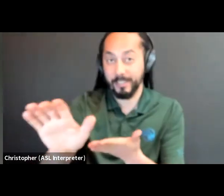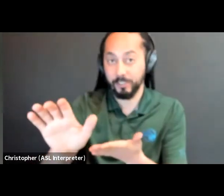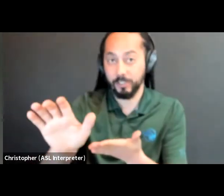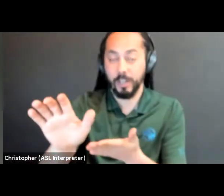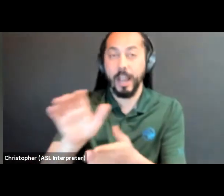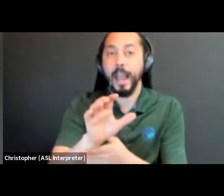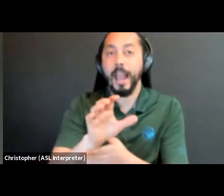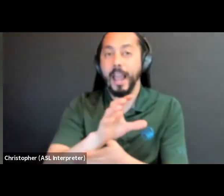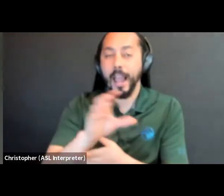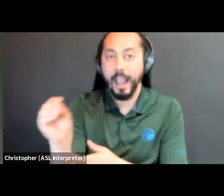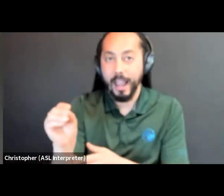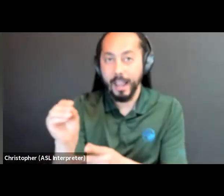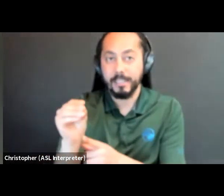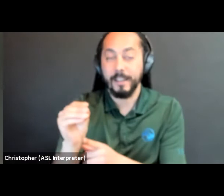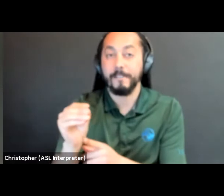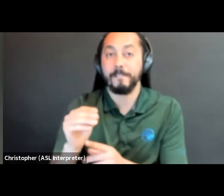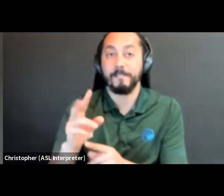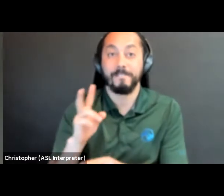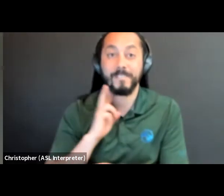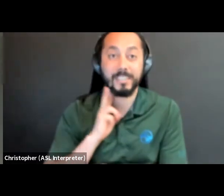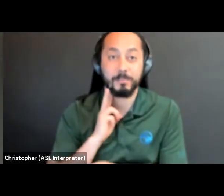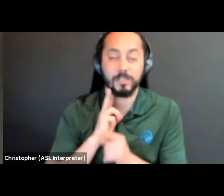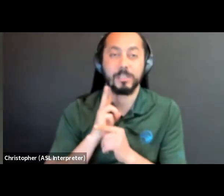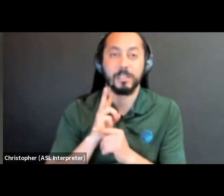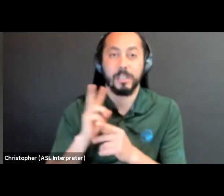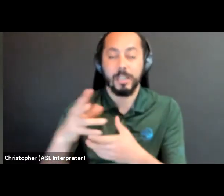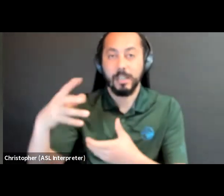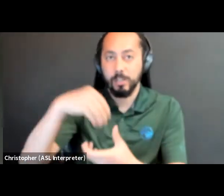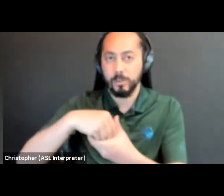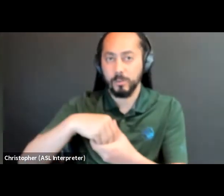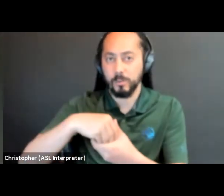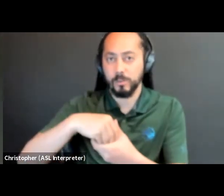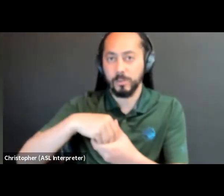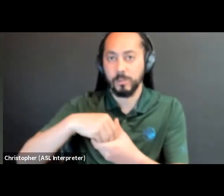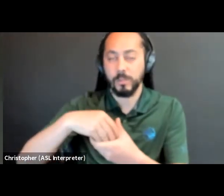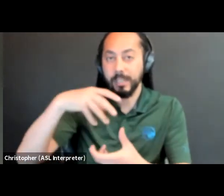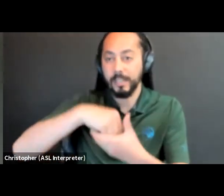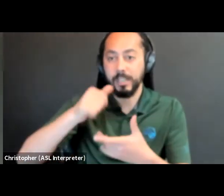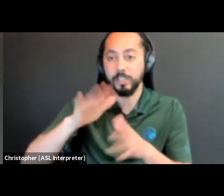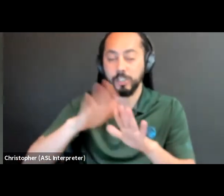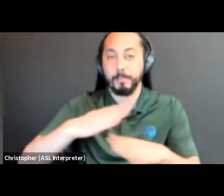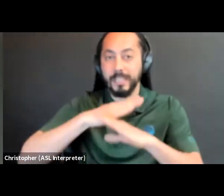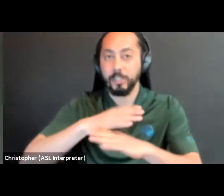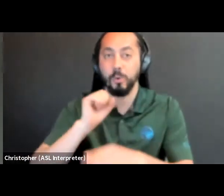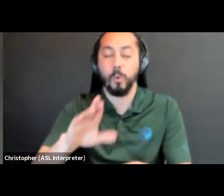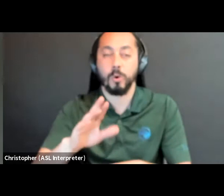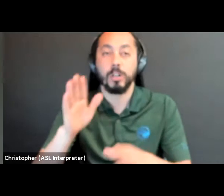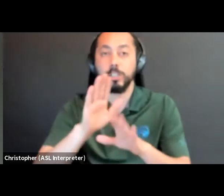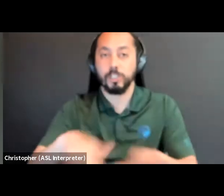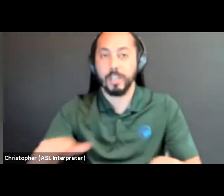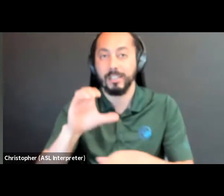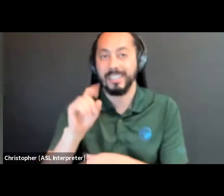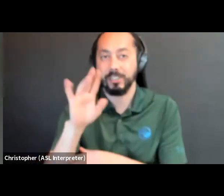of parental alienation and doing panel with different professionals involved in either child protection or child custody